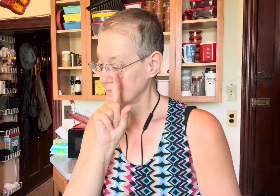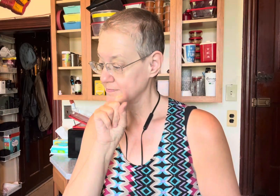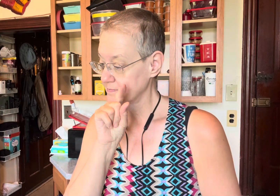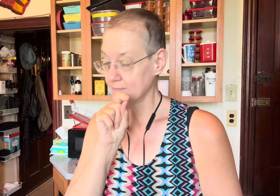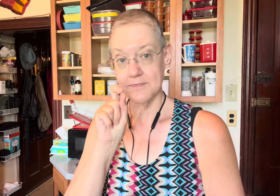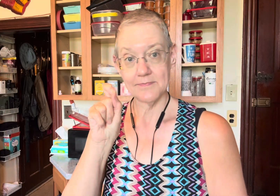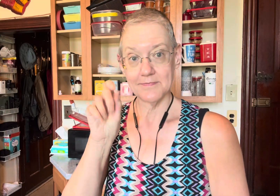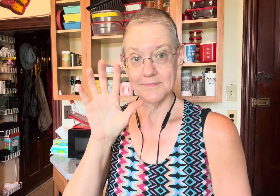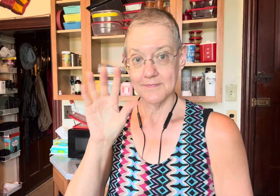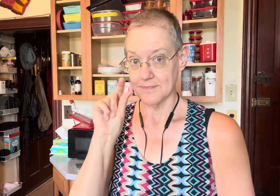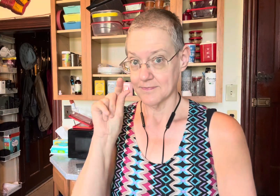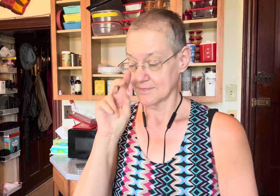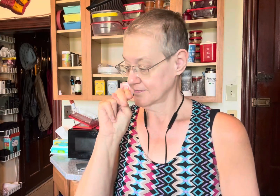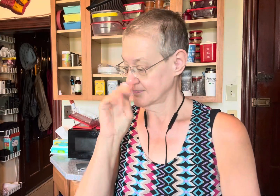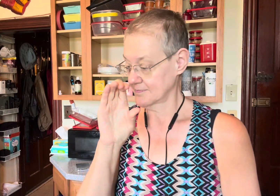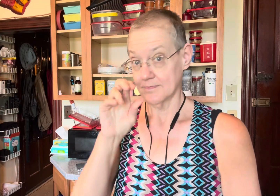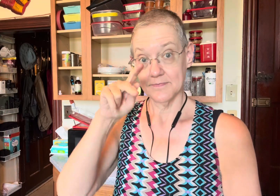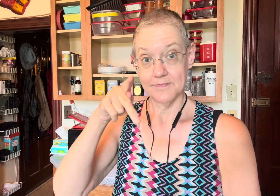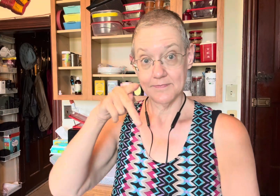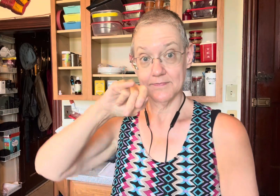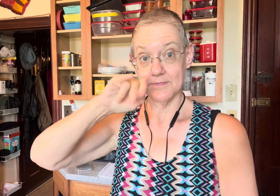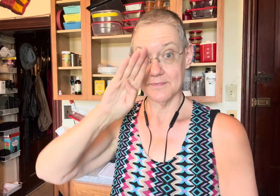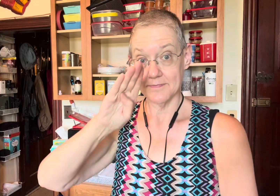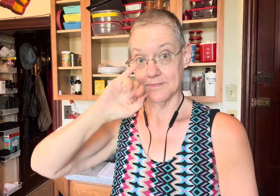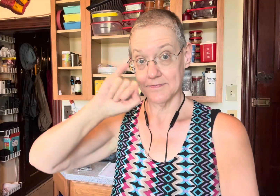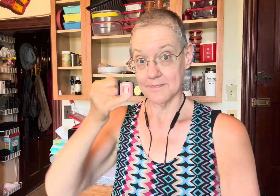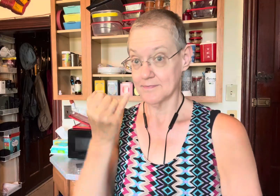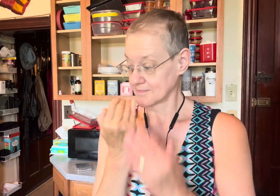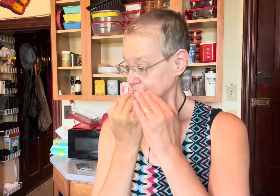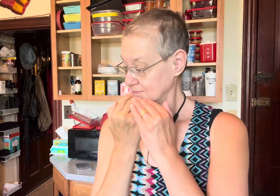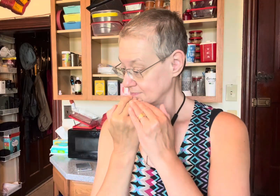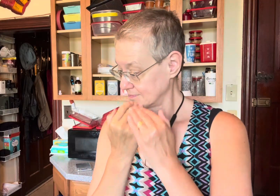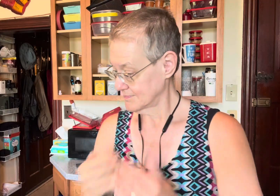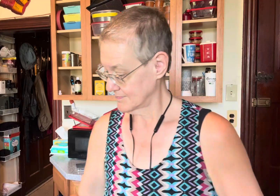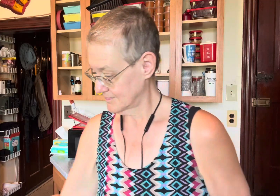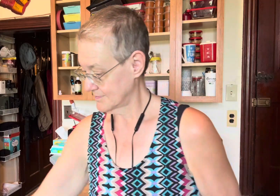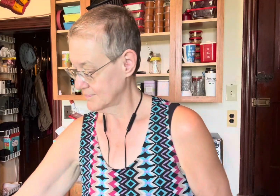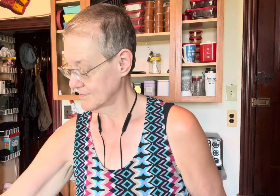It's kind of high today, 20.5 grams of net carbs. PBJ sandwich.